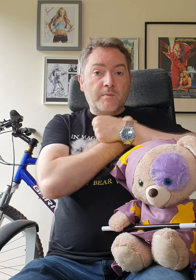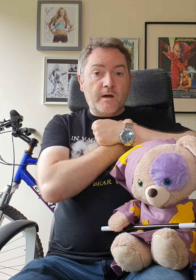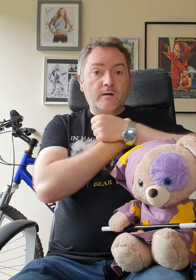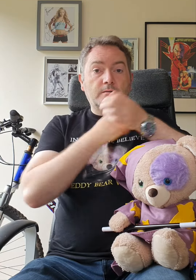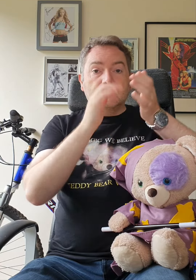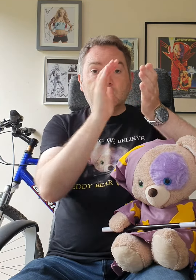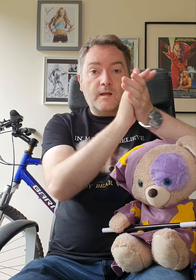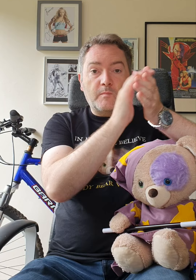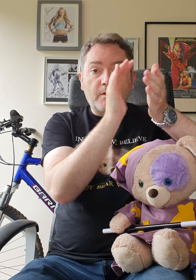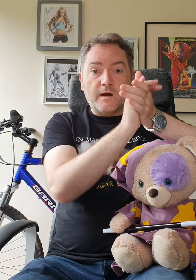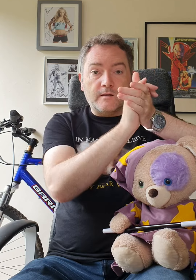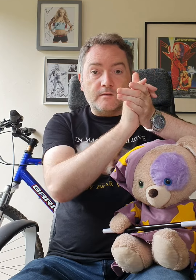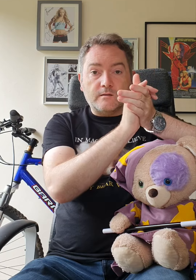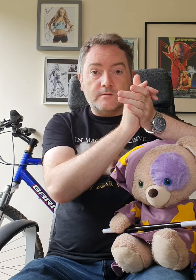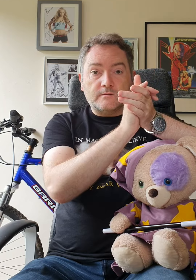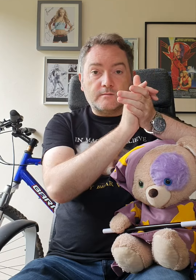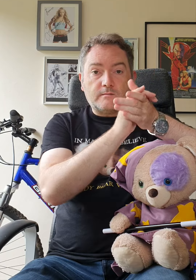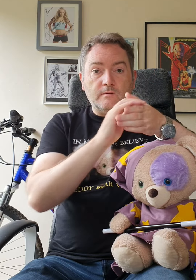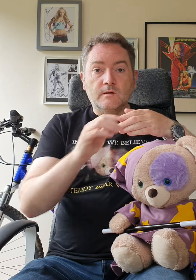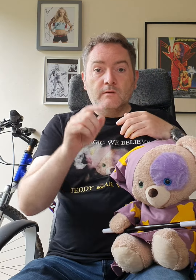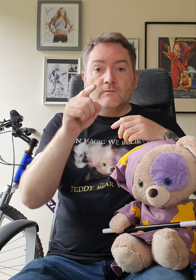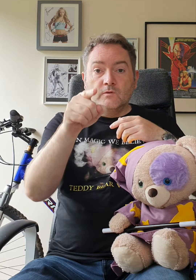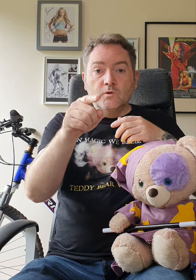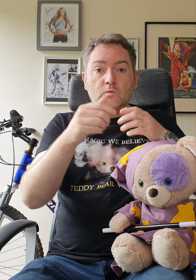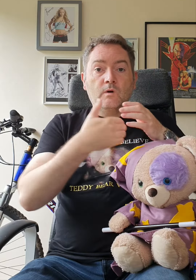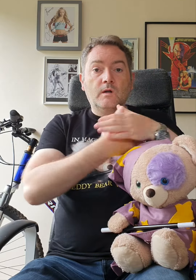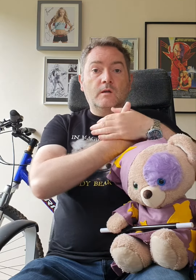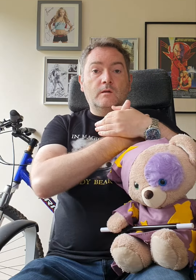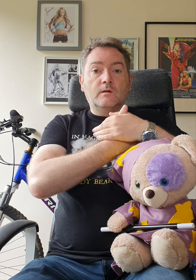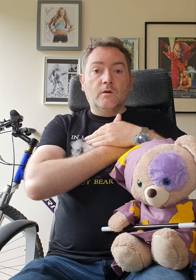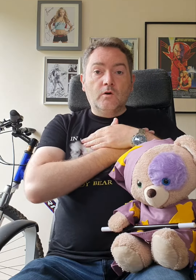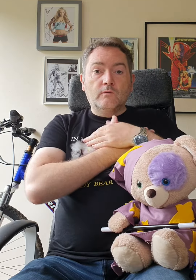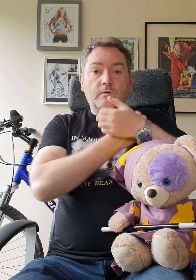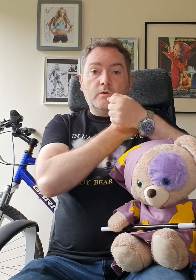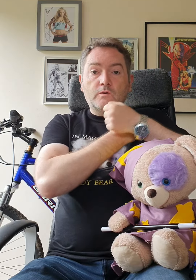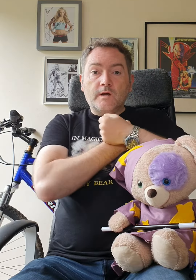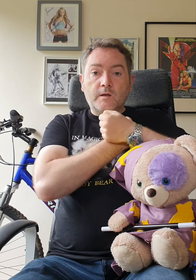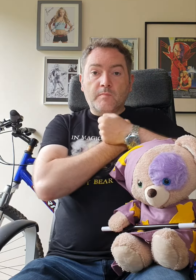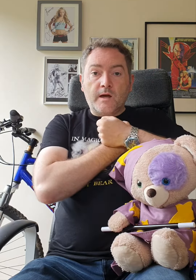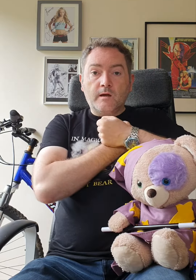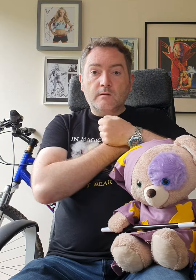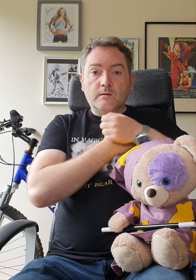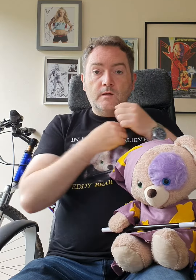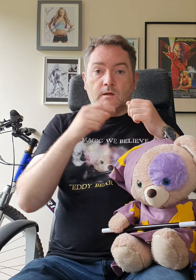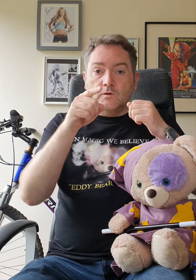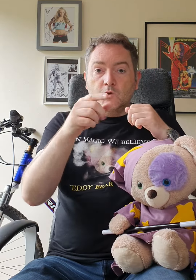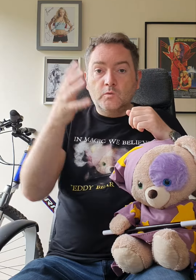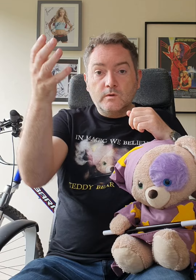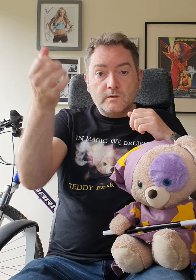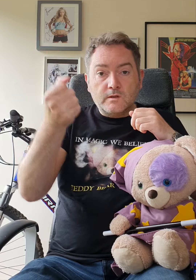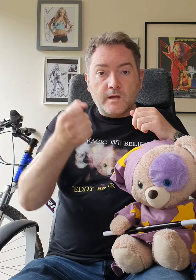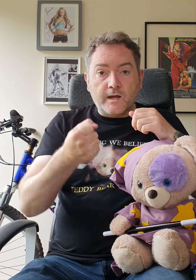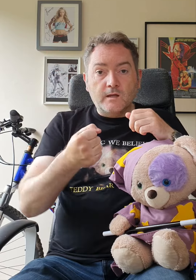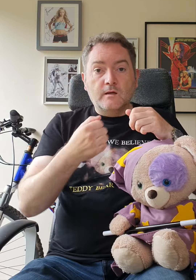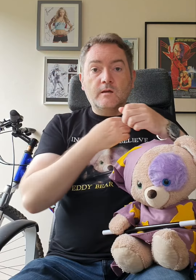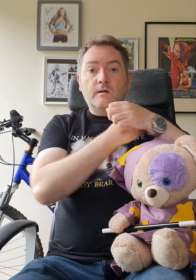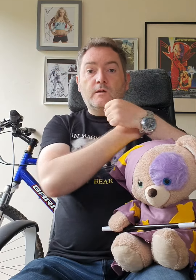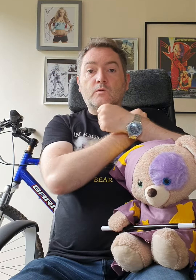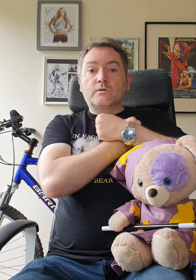bear, clap your hands. If you love your teddy bear, then you take your